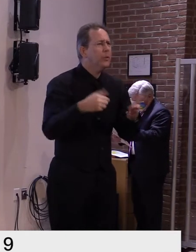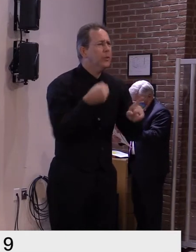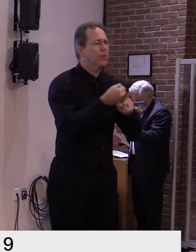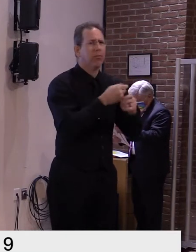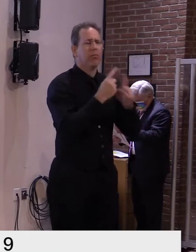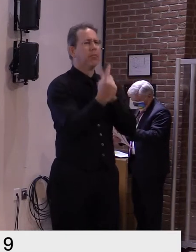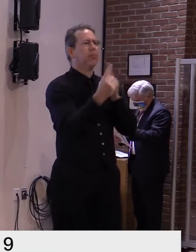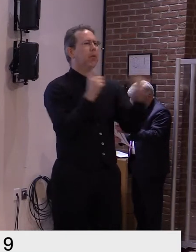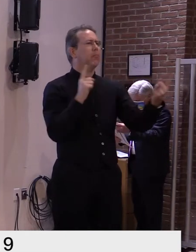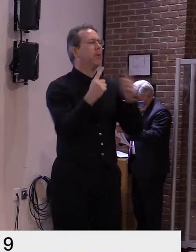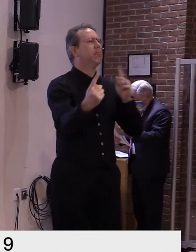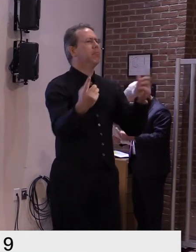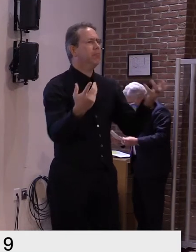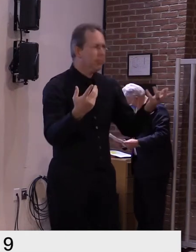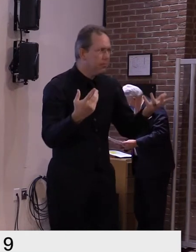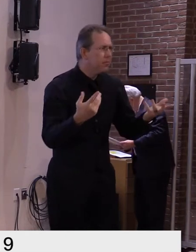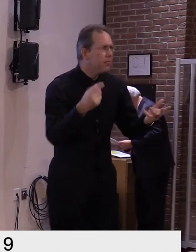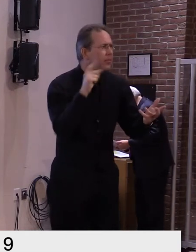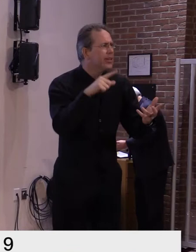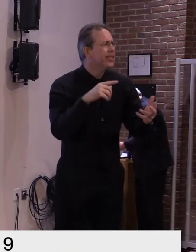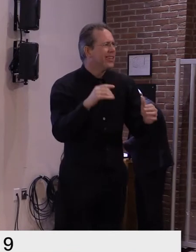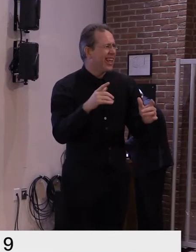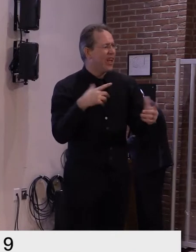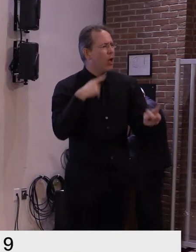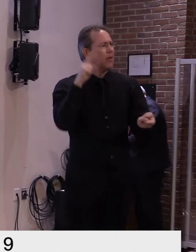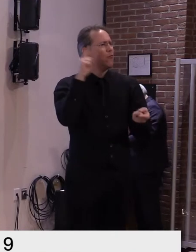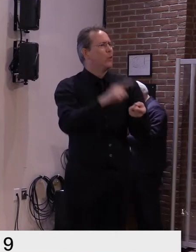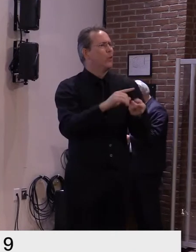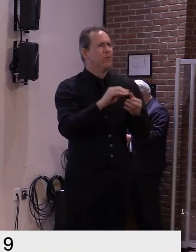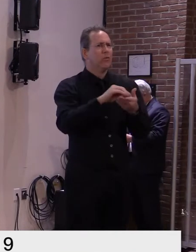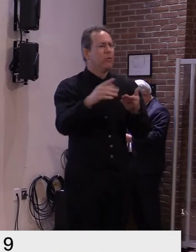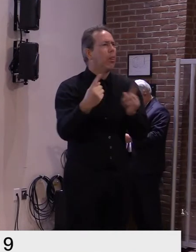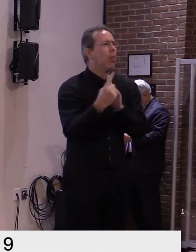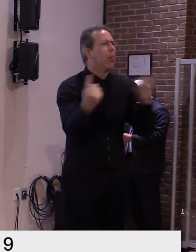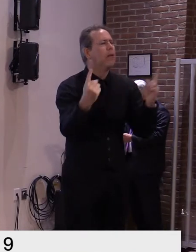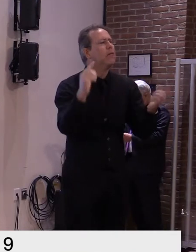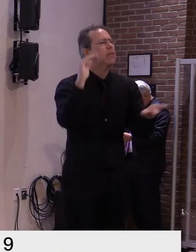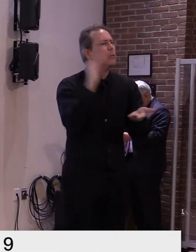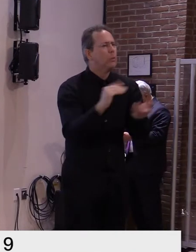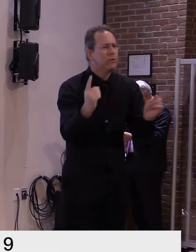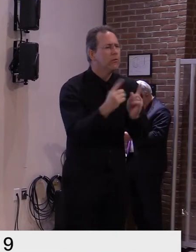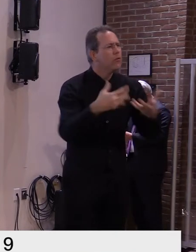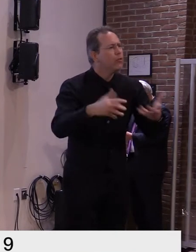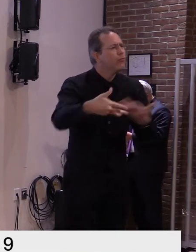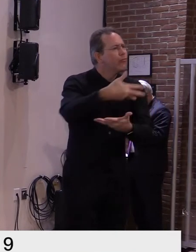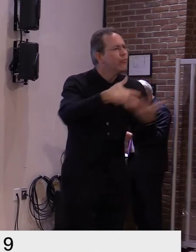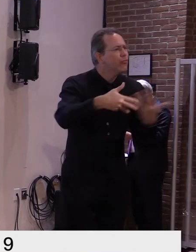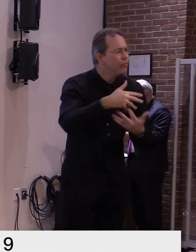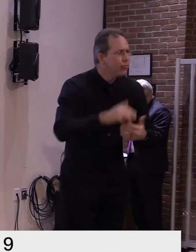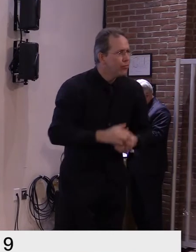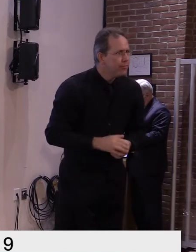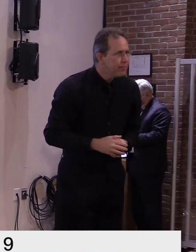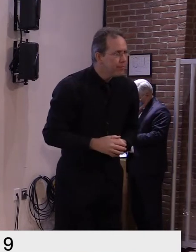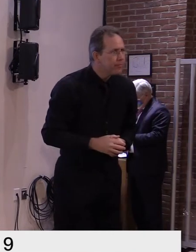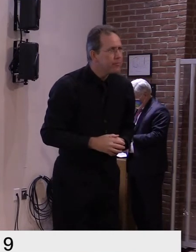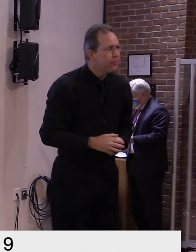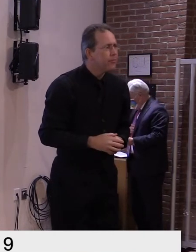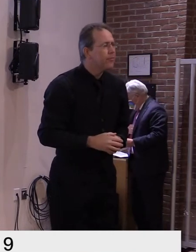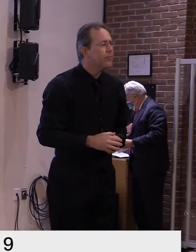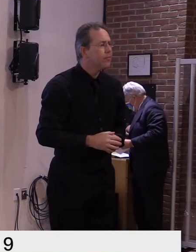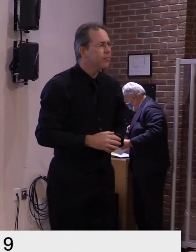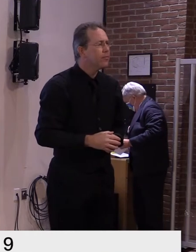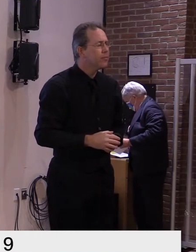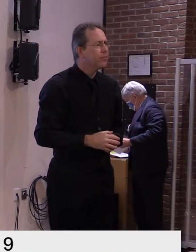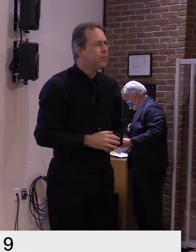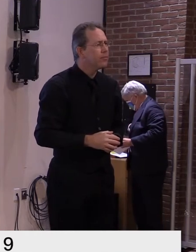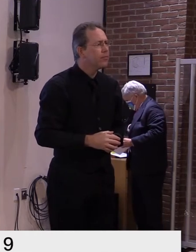more in-person instruction, more in-person contact than we are currently providing our students. So as the conditions improve in